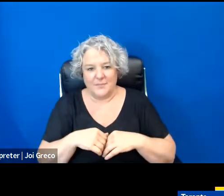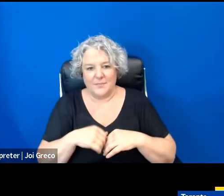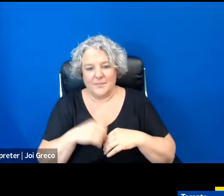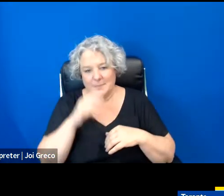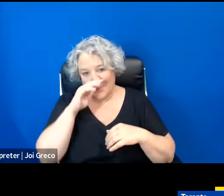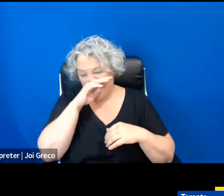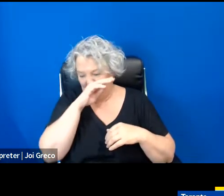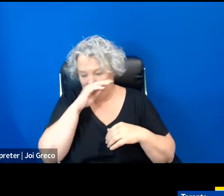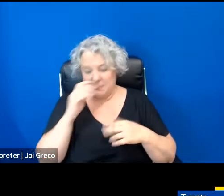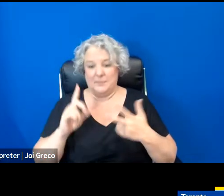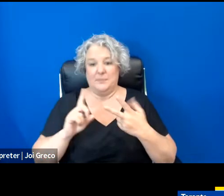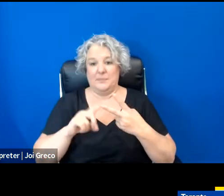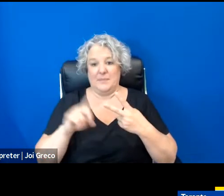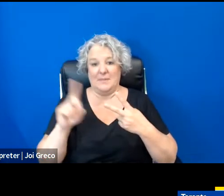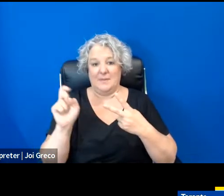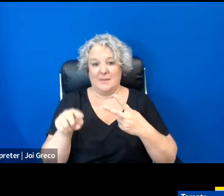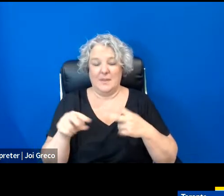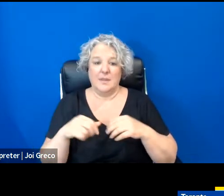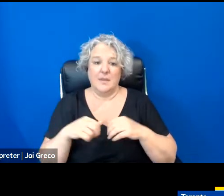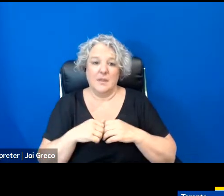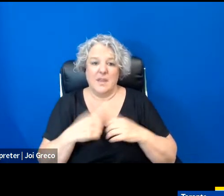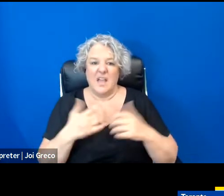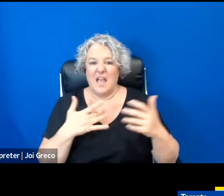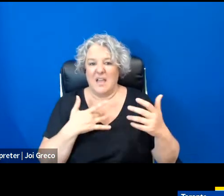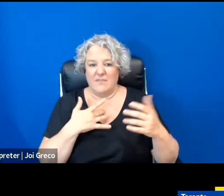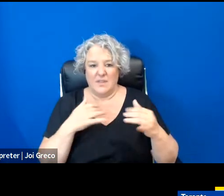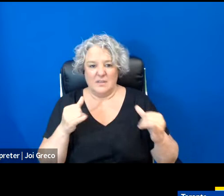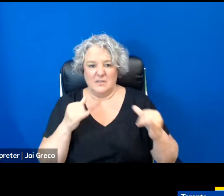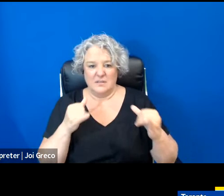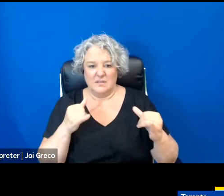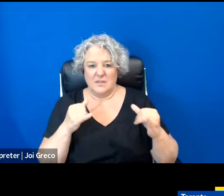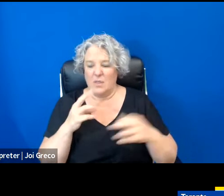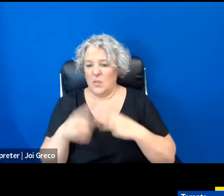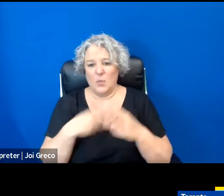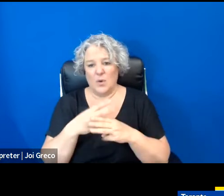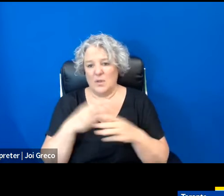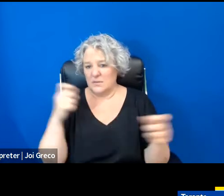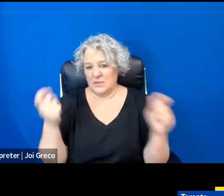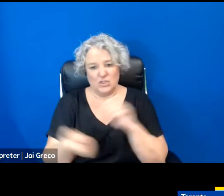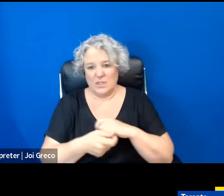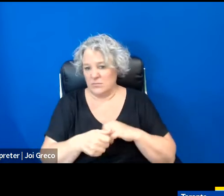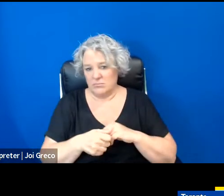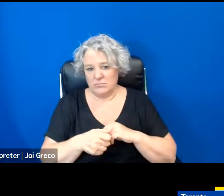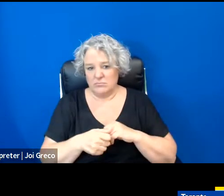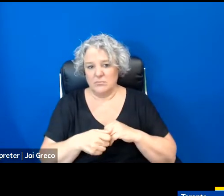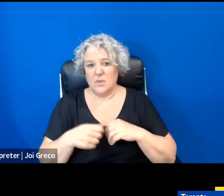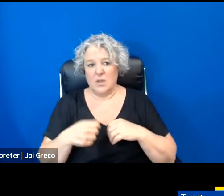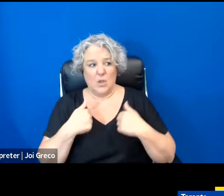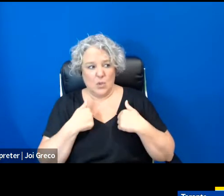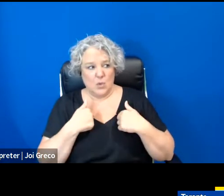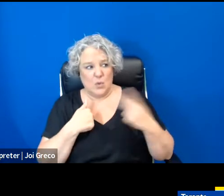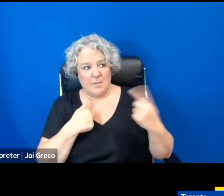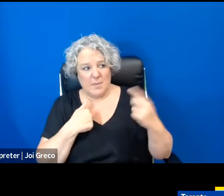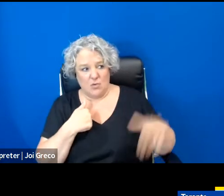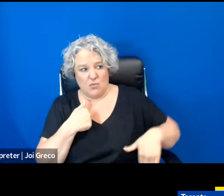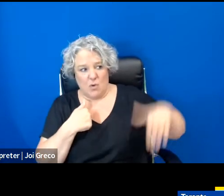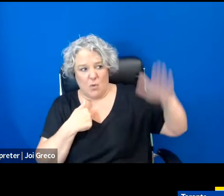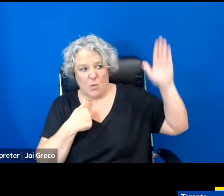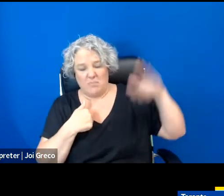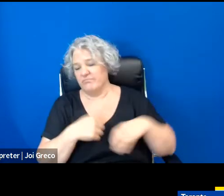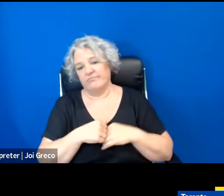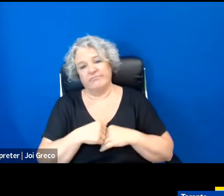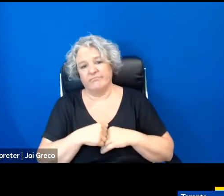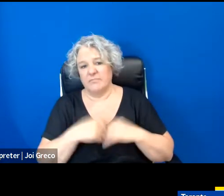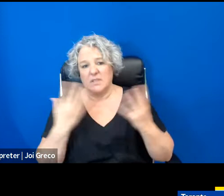And as to your question, I think the same thing. The world has changed. The world you and I grew up in is no longer